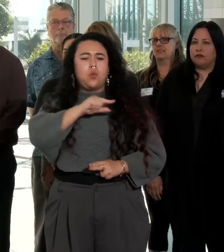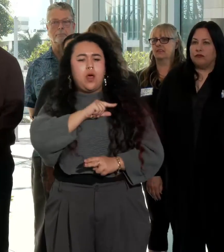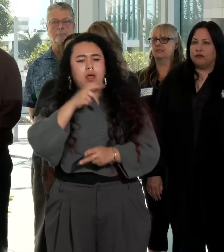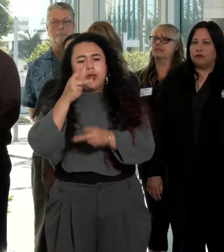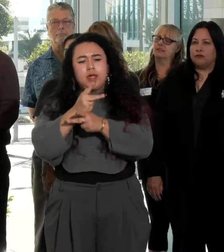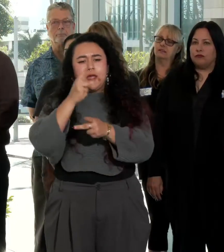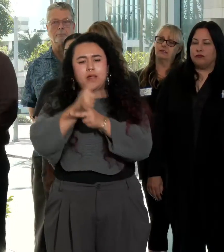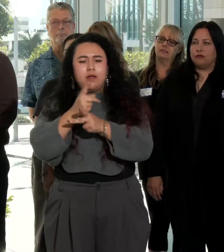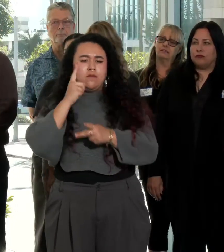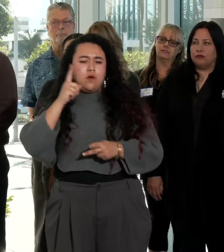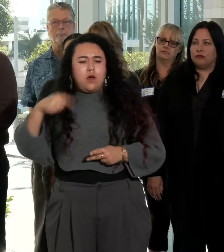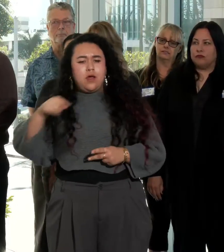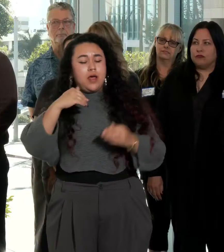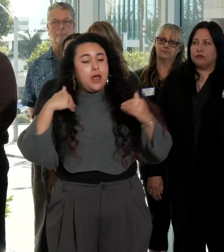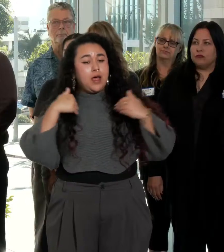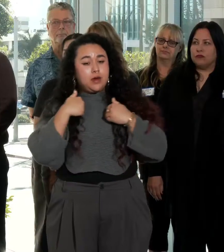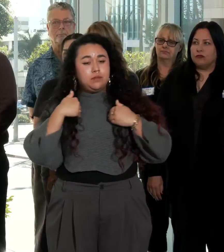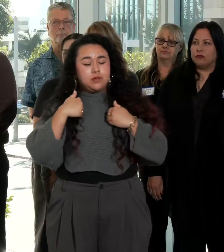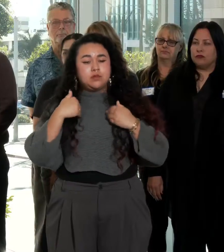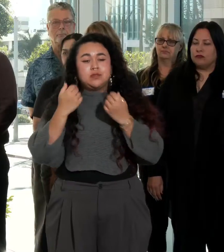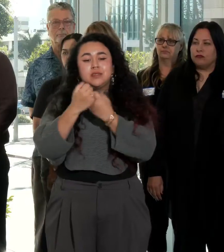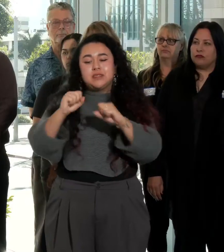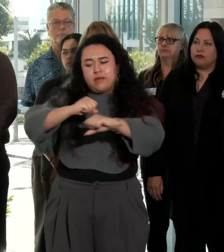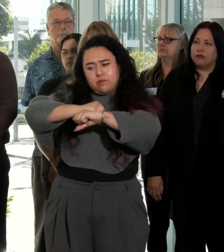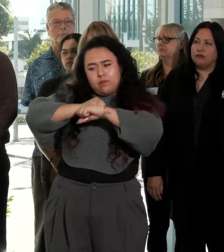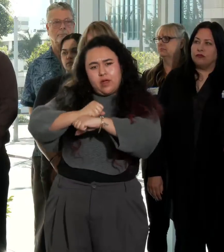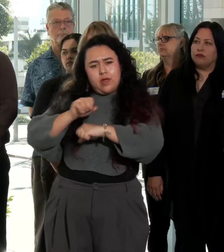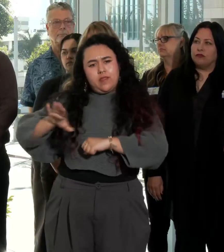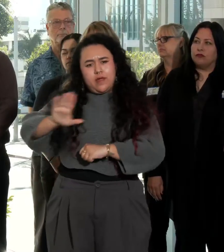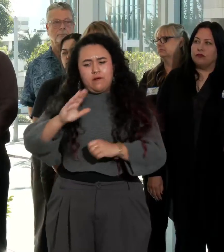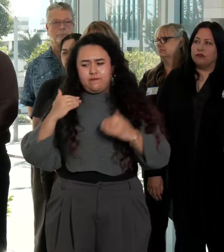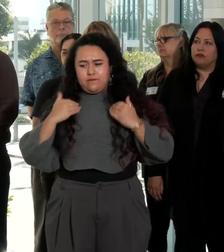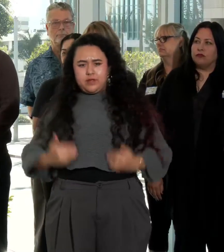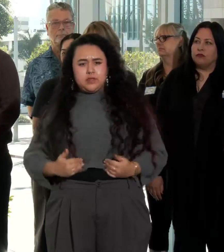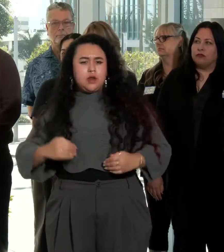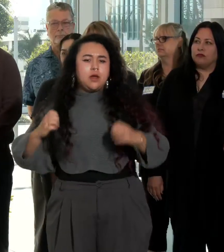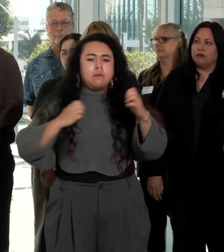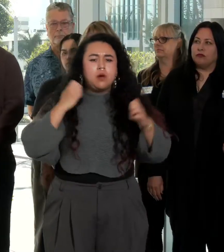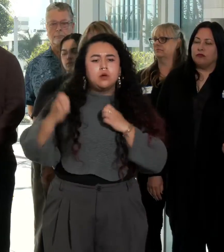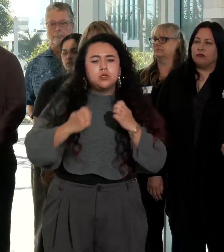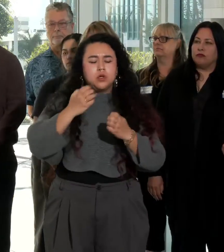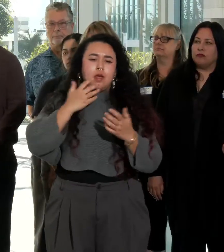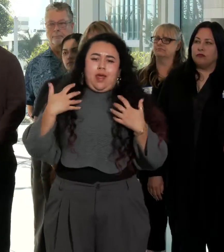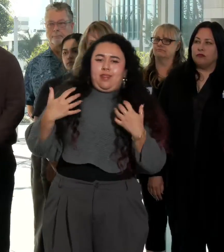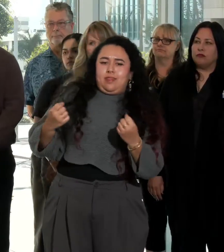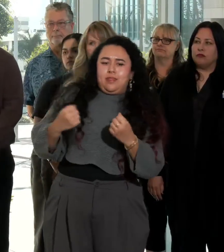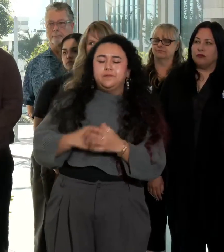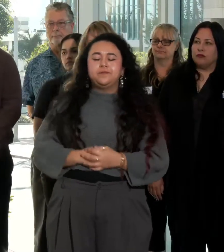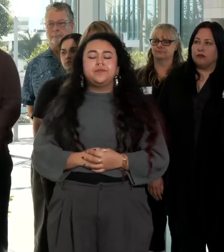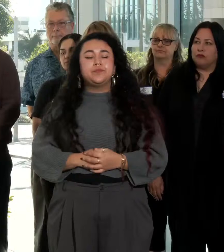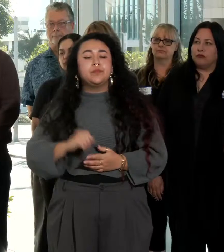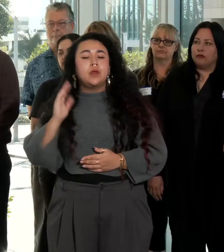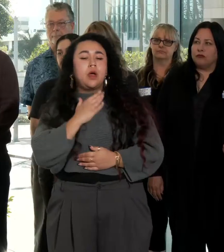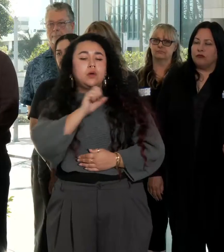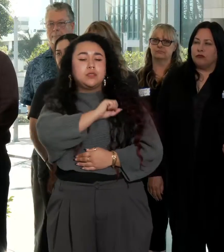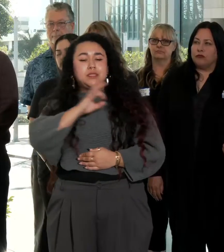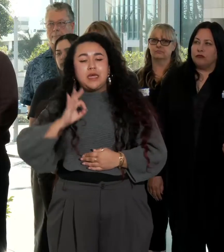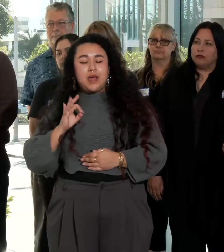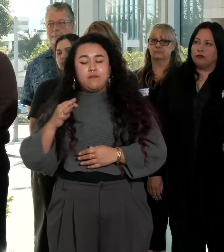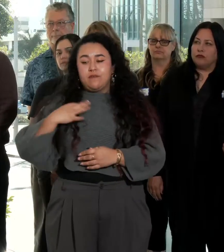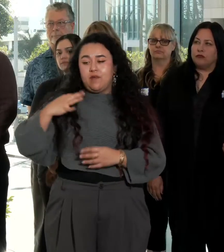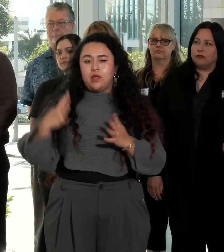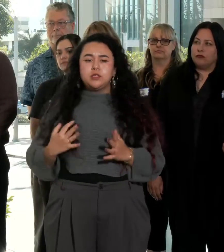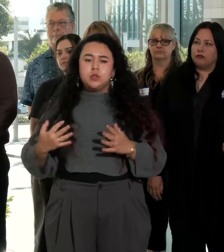care to our animals and safeguard their physical and emotional well-being. Our staff and volunteers